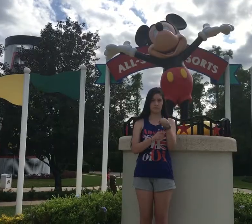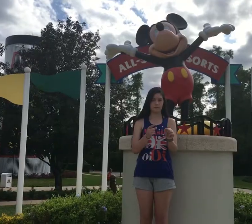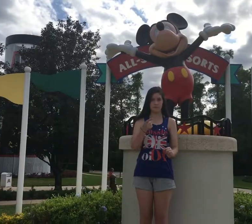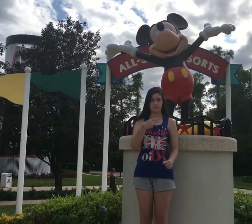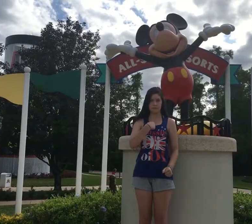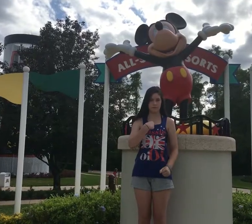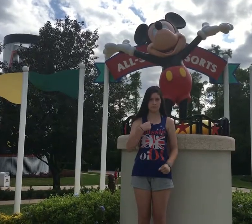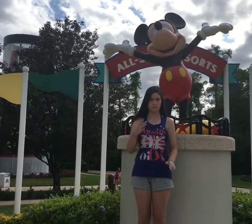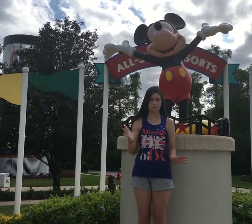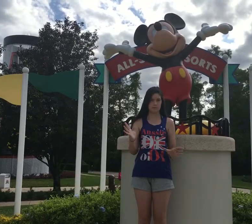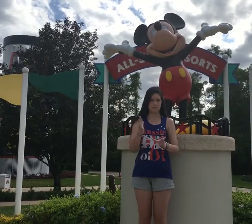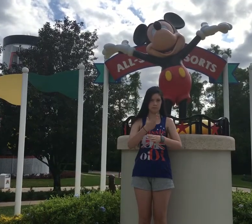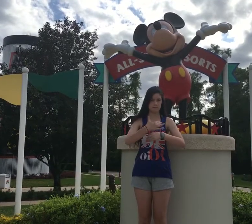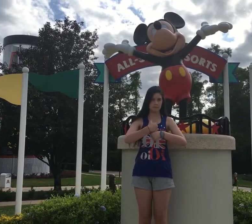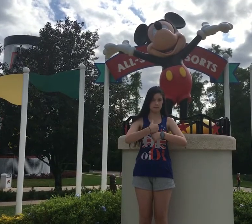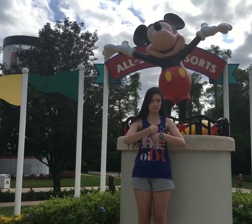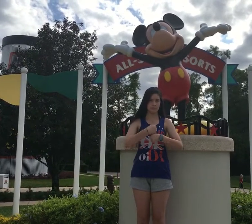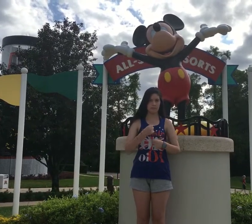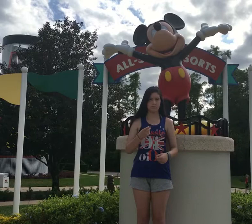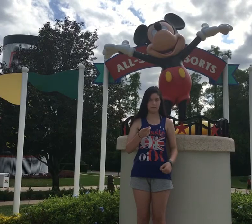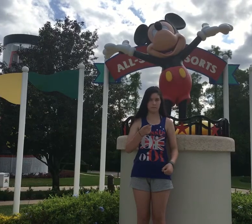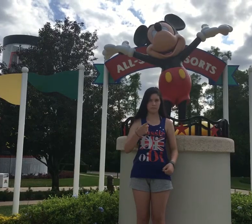No, I just wanna hold ya.